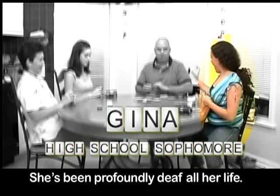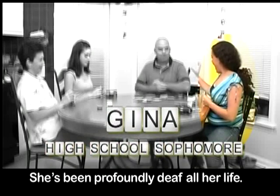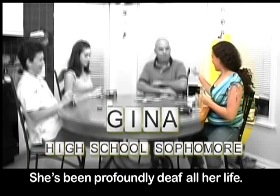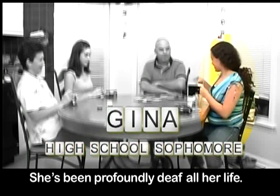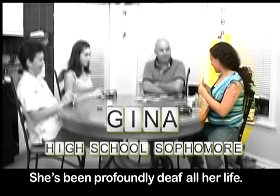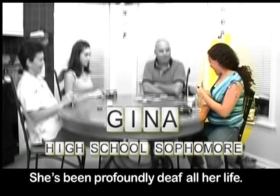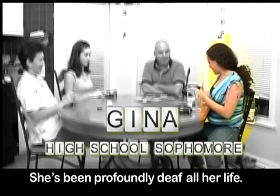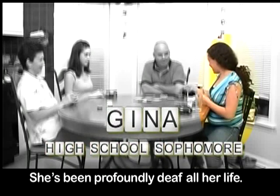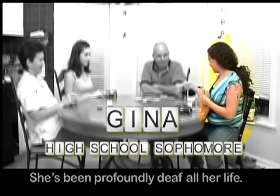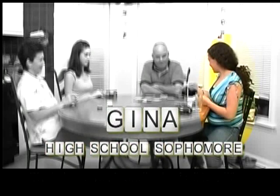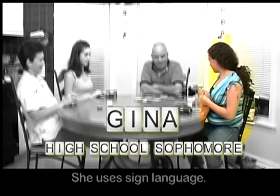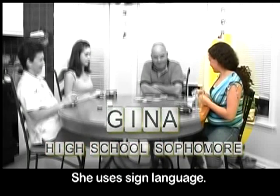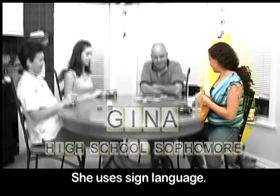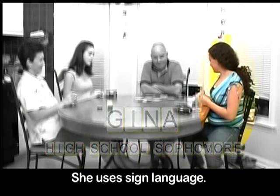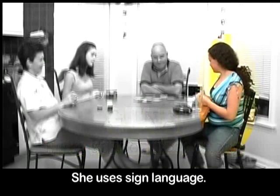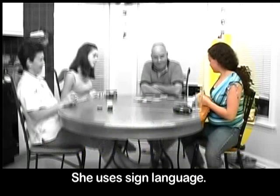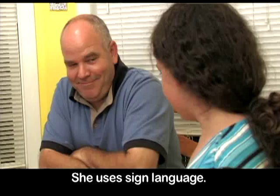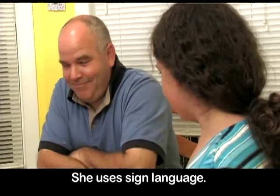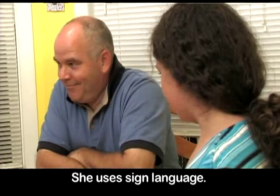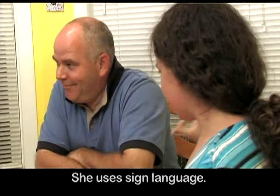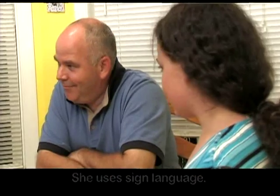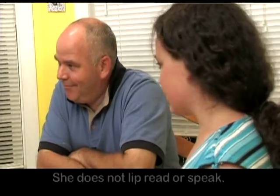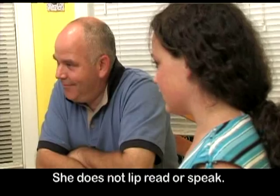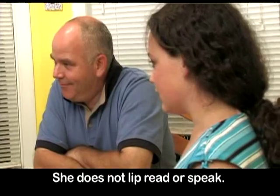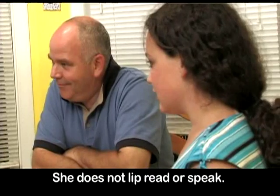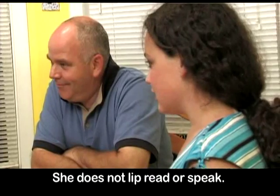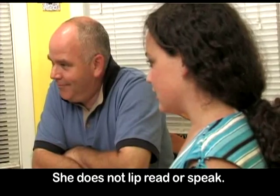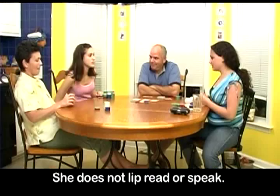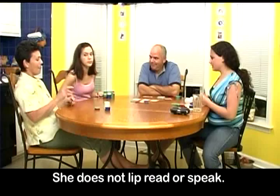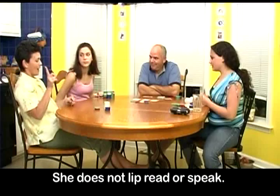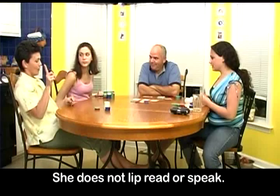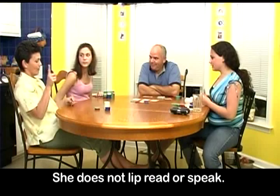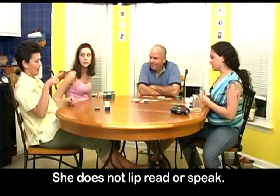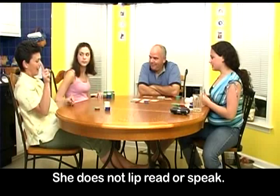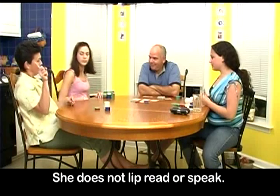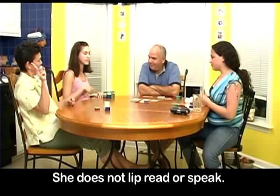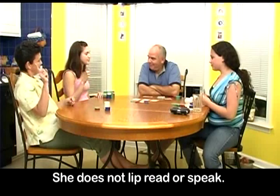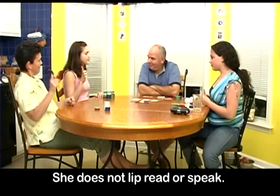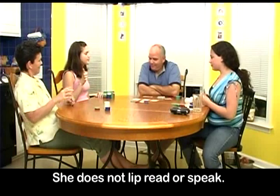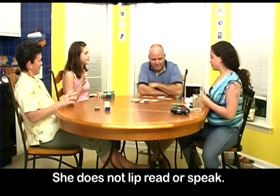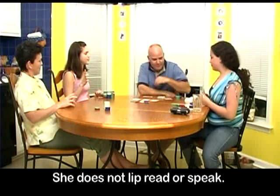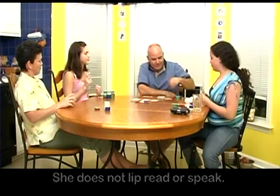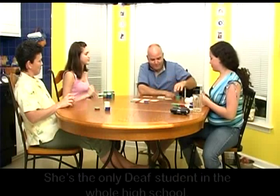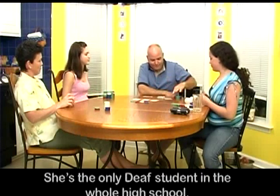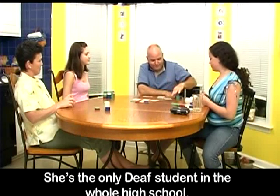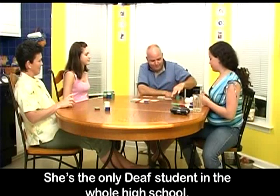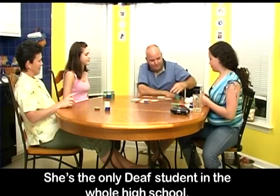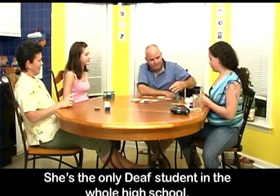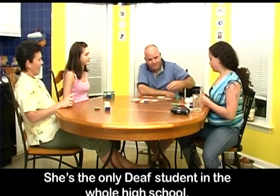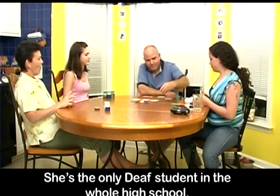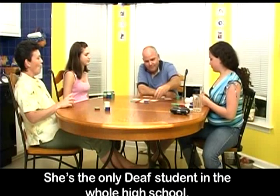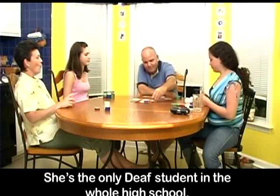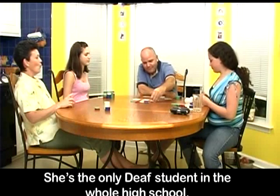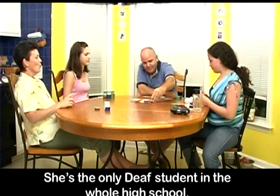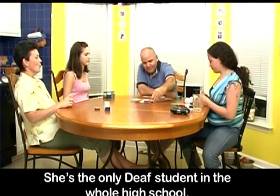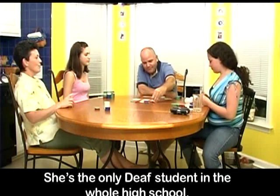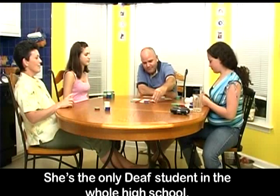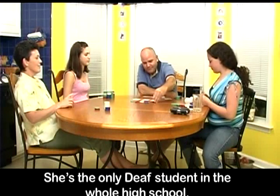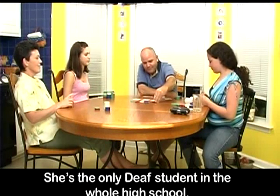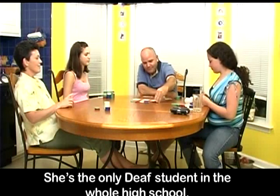all her life. She uses sign language. She does not lip read or speak. She is the only deaf student in